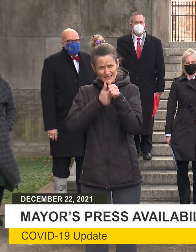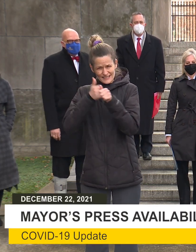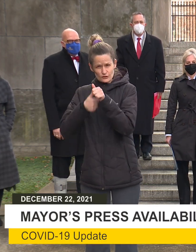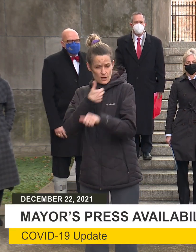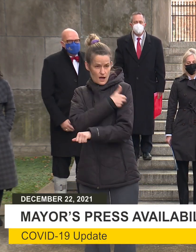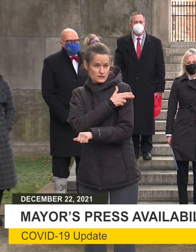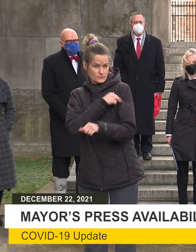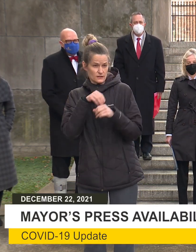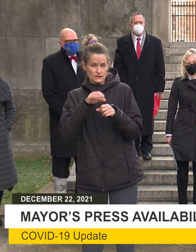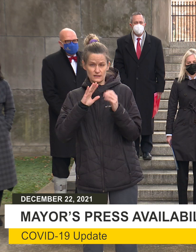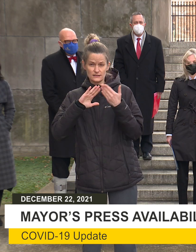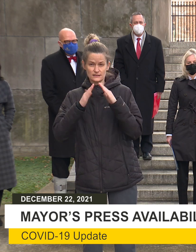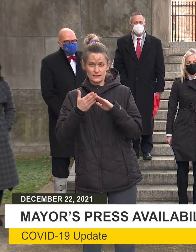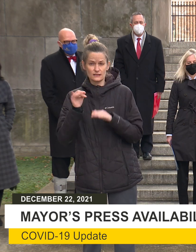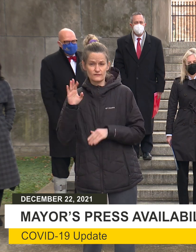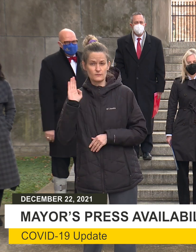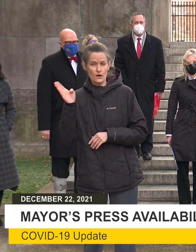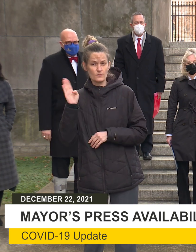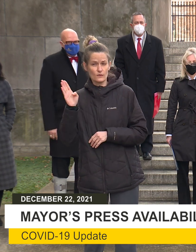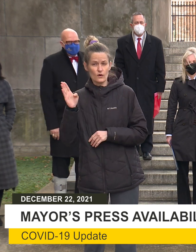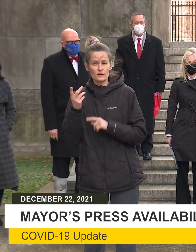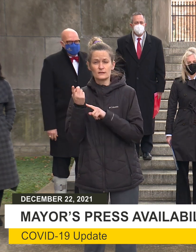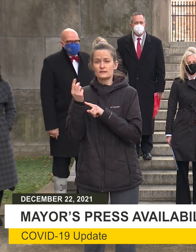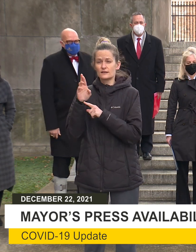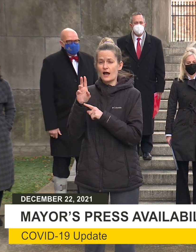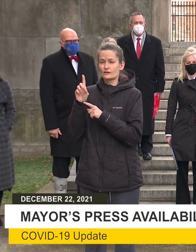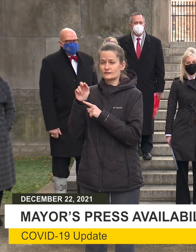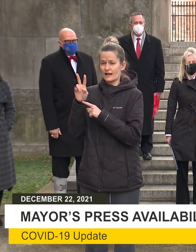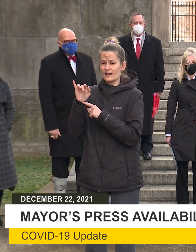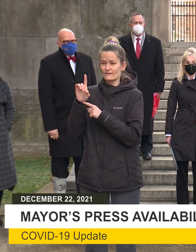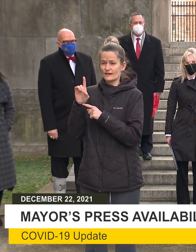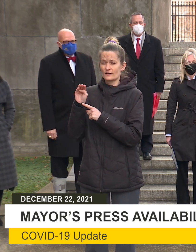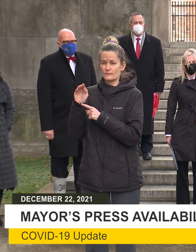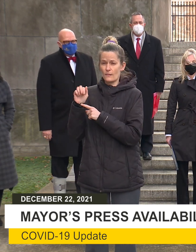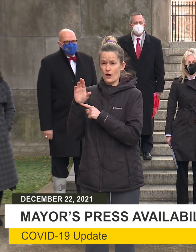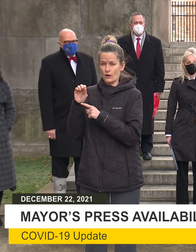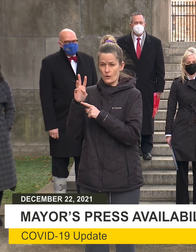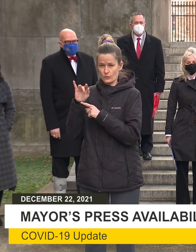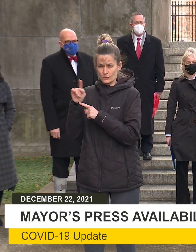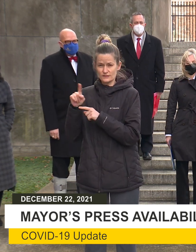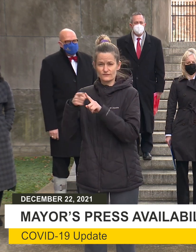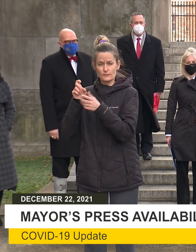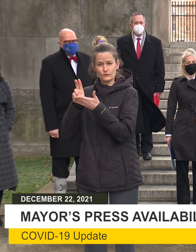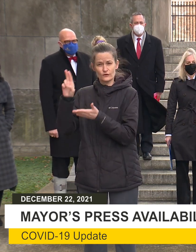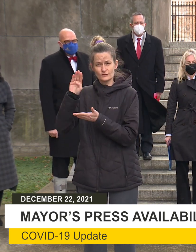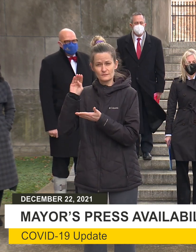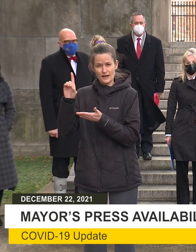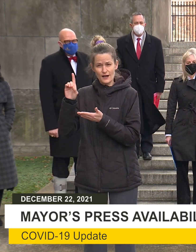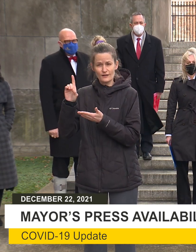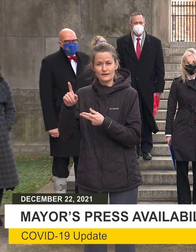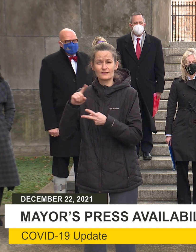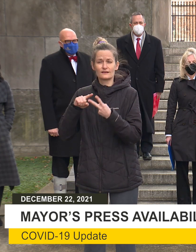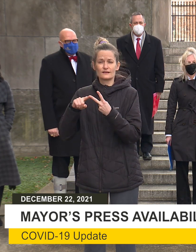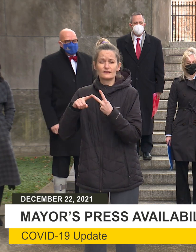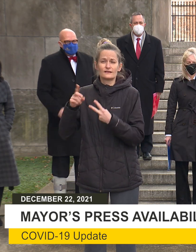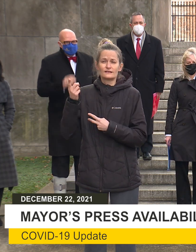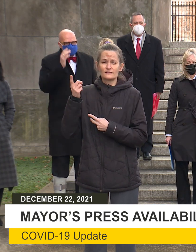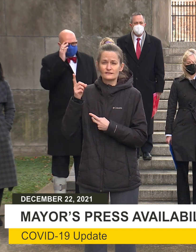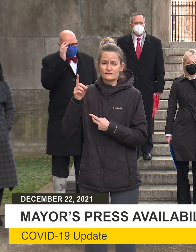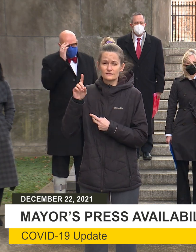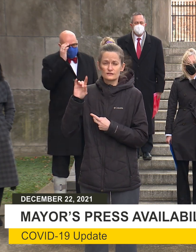Baltimore, Dr. David Marcosi from the University of Maryland Medical System, Dr. Kevin Sowers from Johns